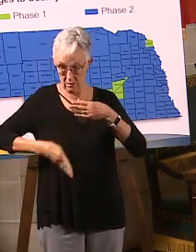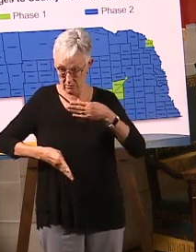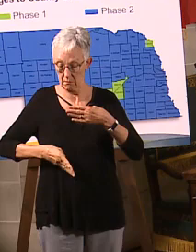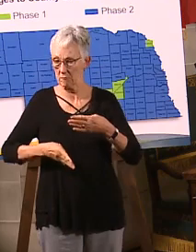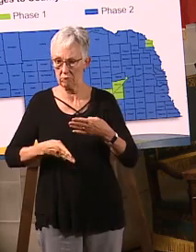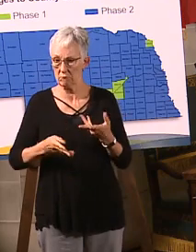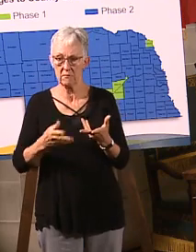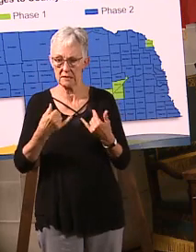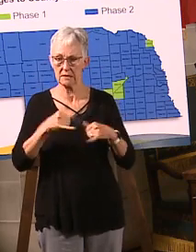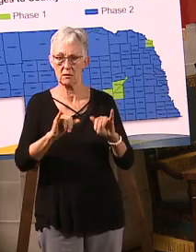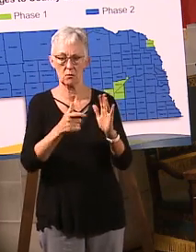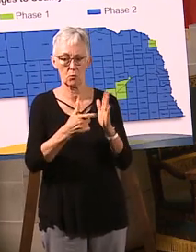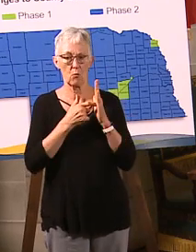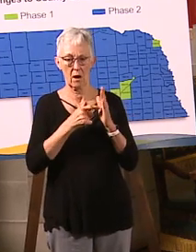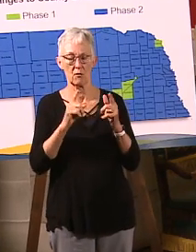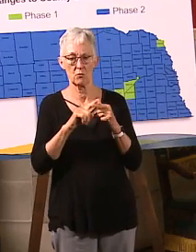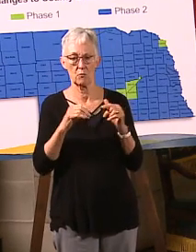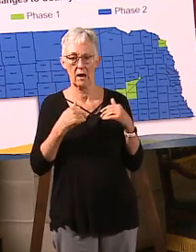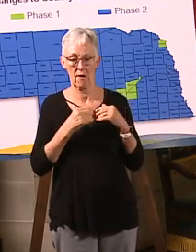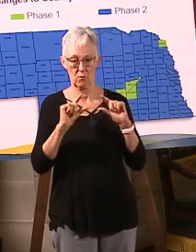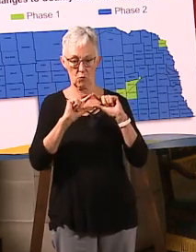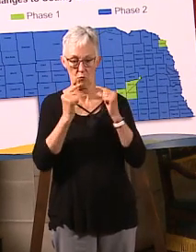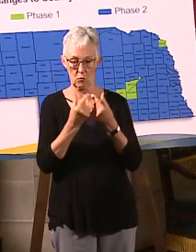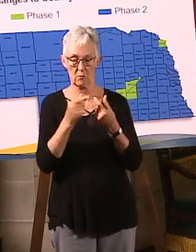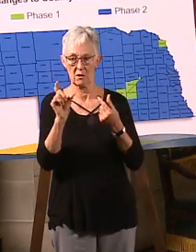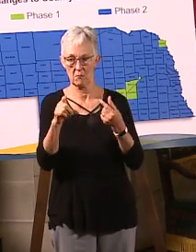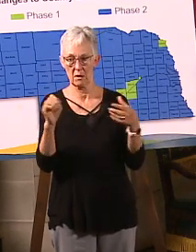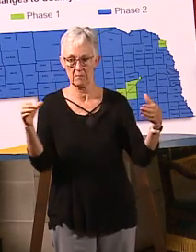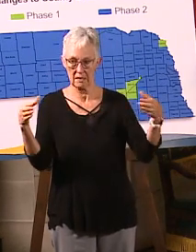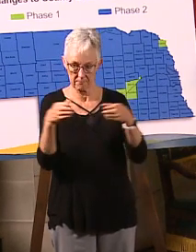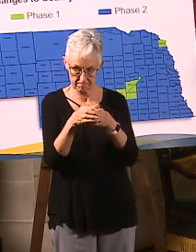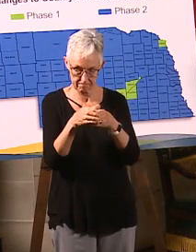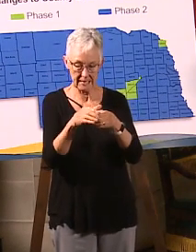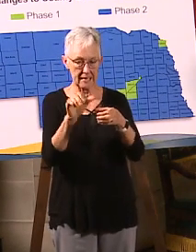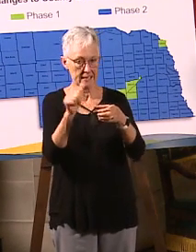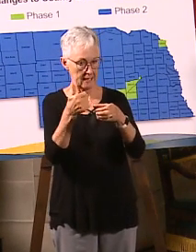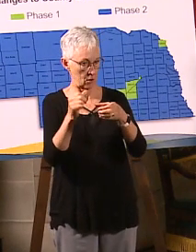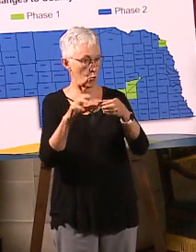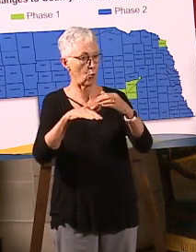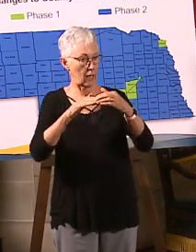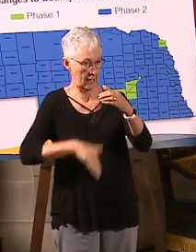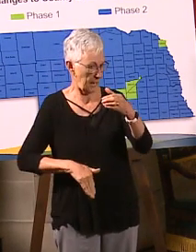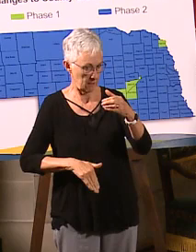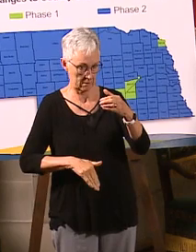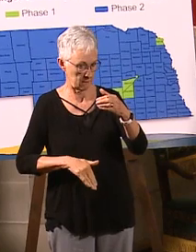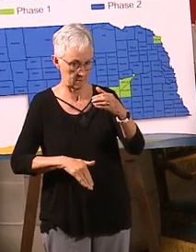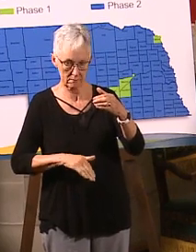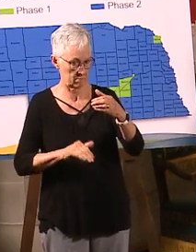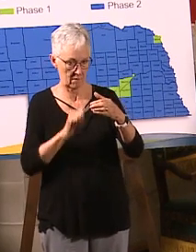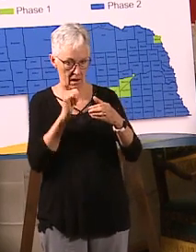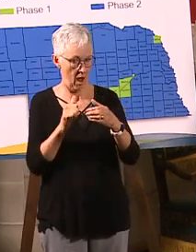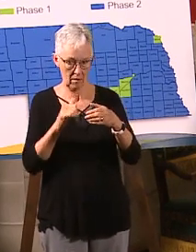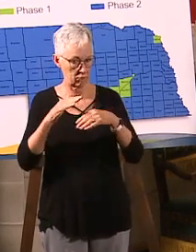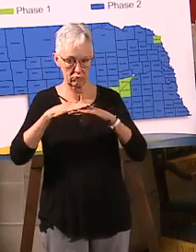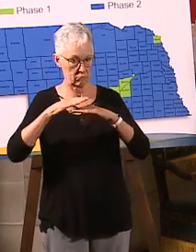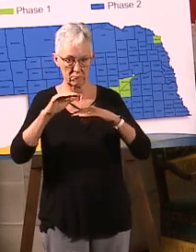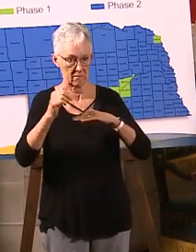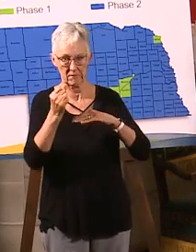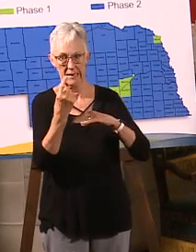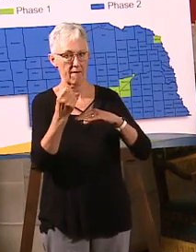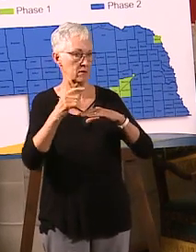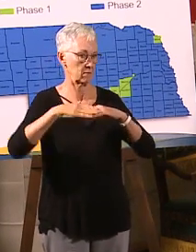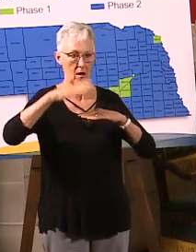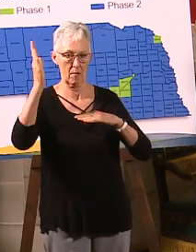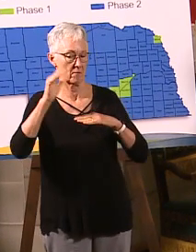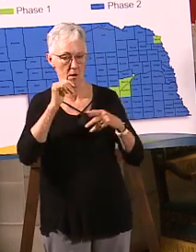practice would be celebrate with just your household, but keep all celebrations to 10 people or less as you're doing those grill outs and